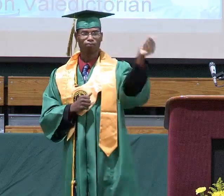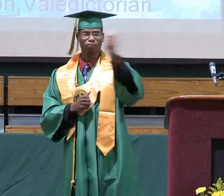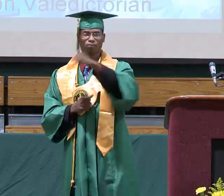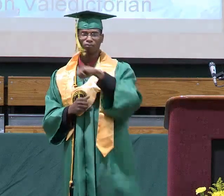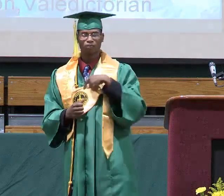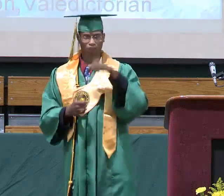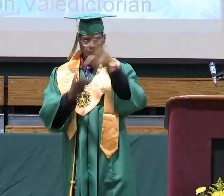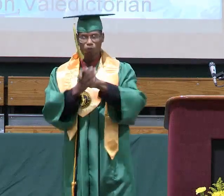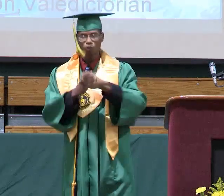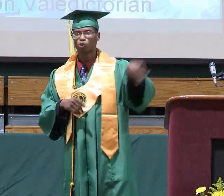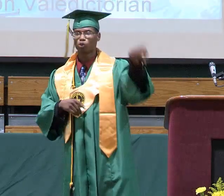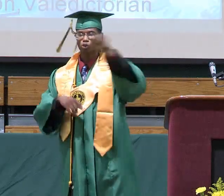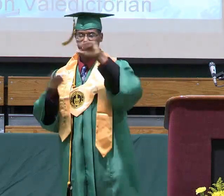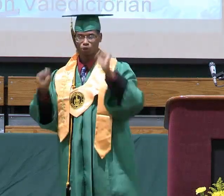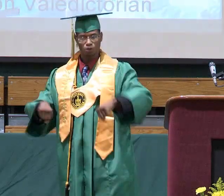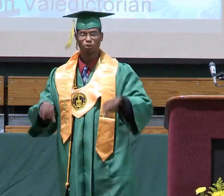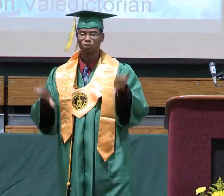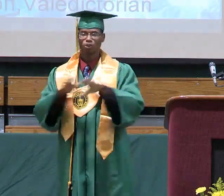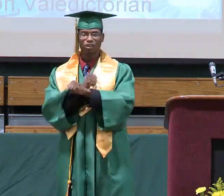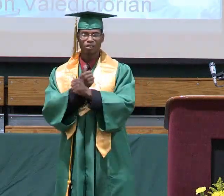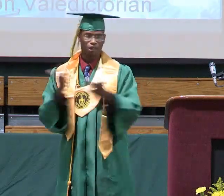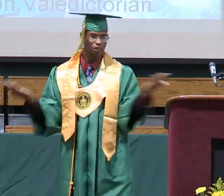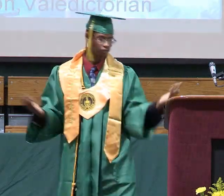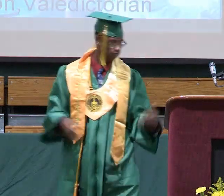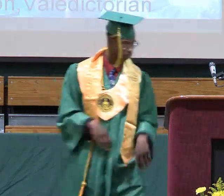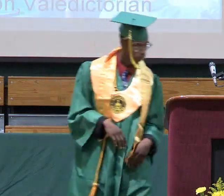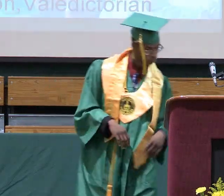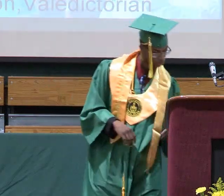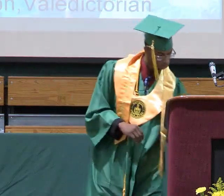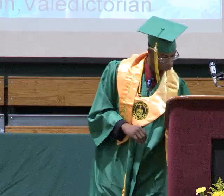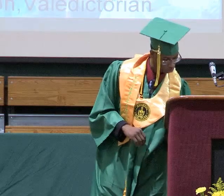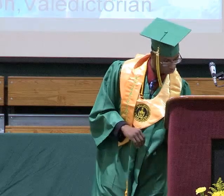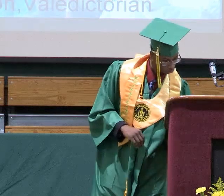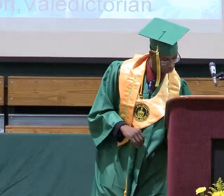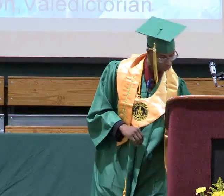Be confident in yourself. Believe in yourself. You can do anything.